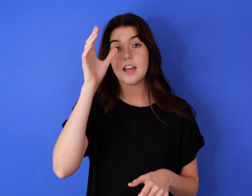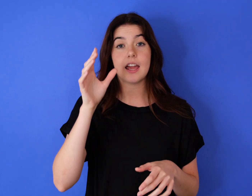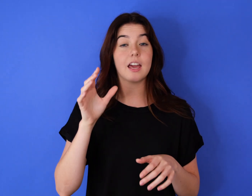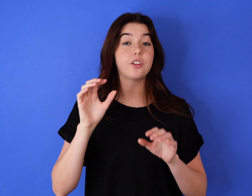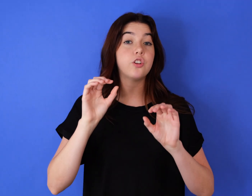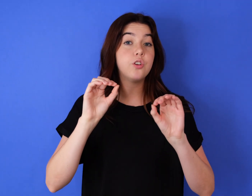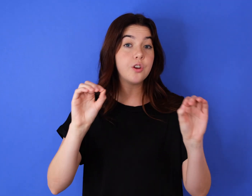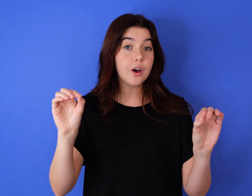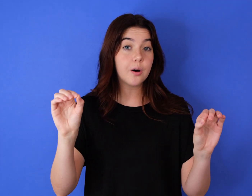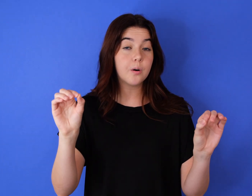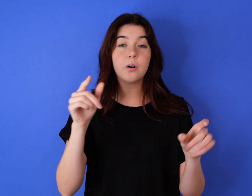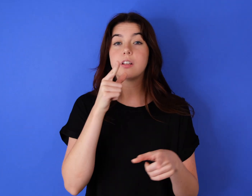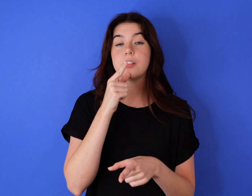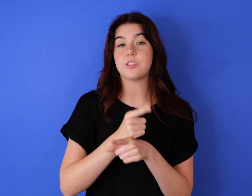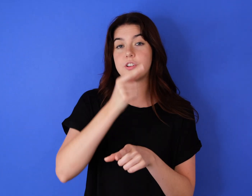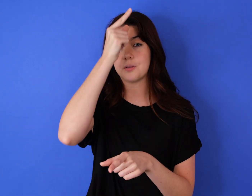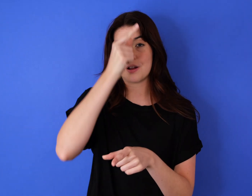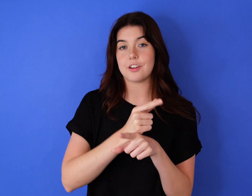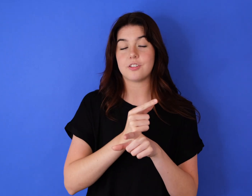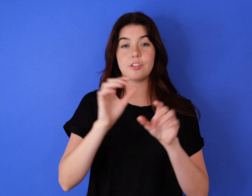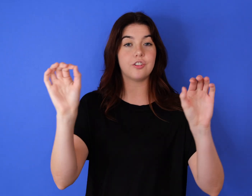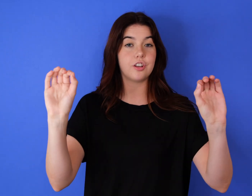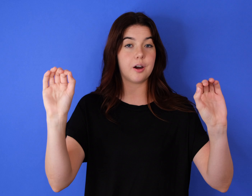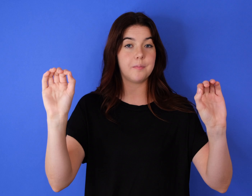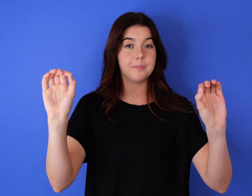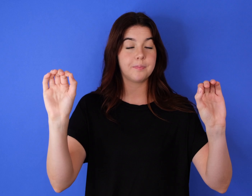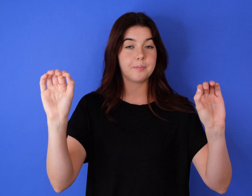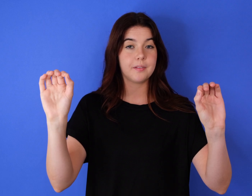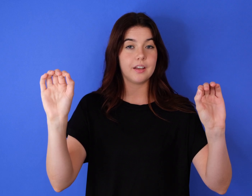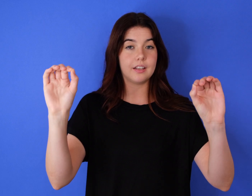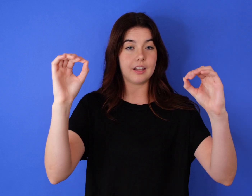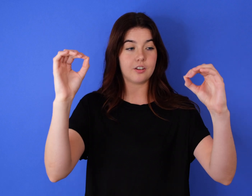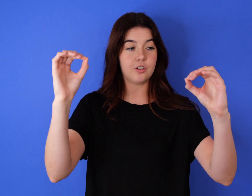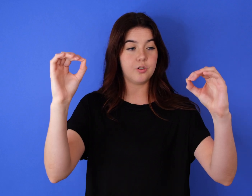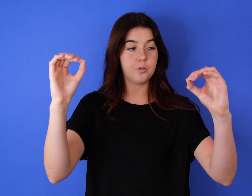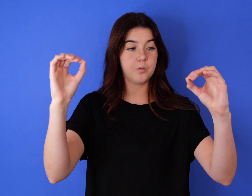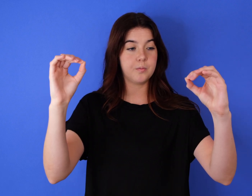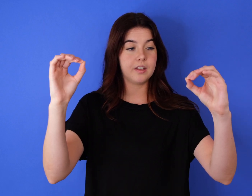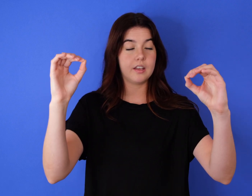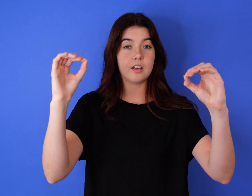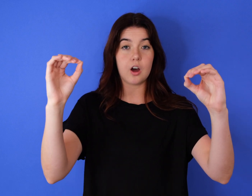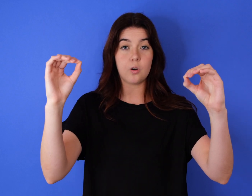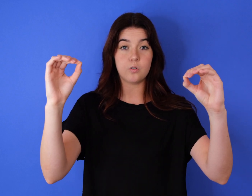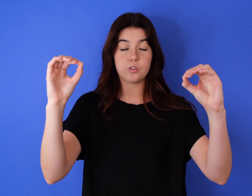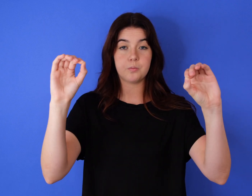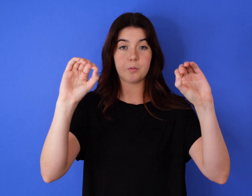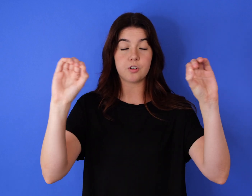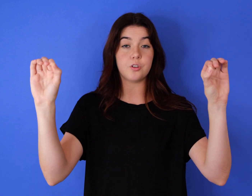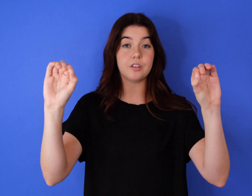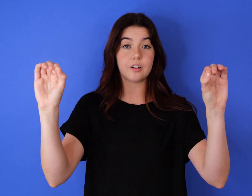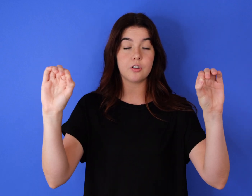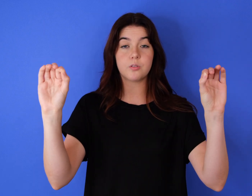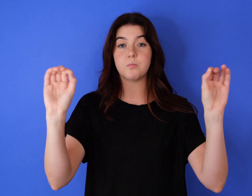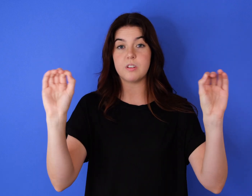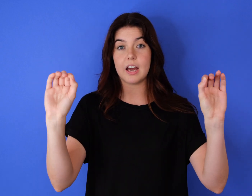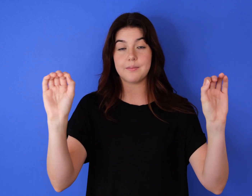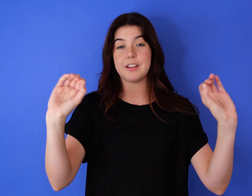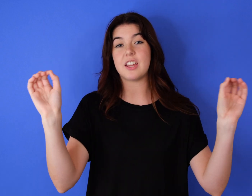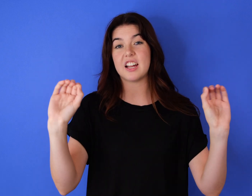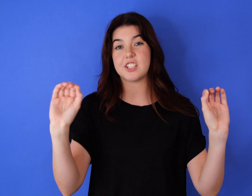and no sisters and brothers. This is no. It's like two O's or two zeros, none. And you can't shake